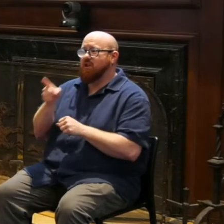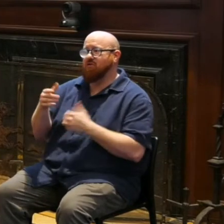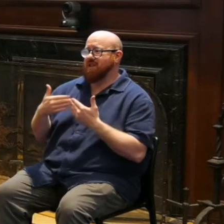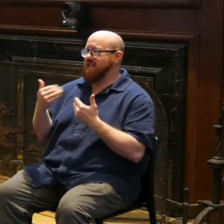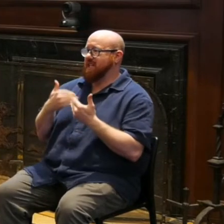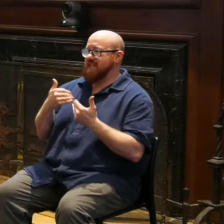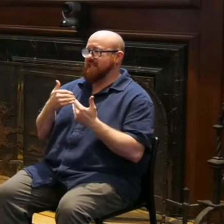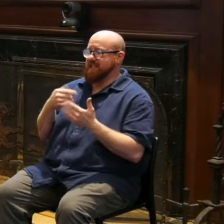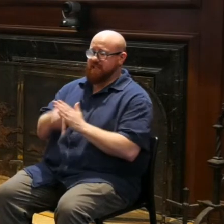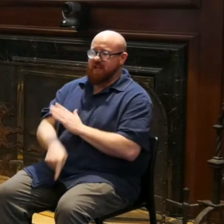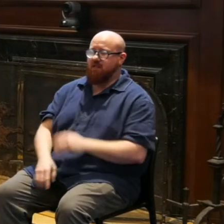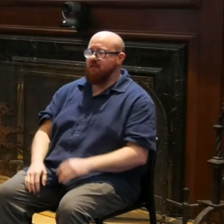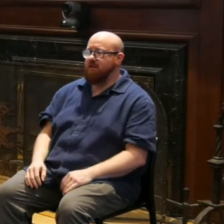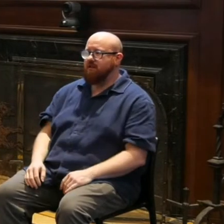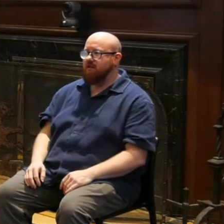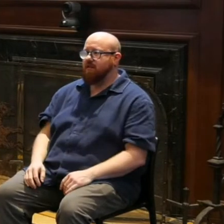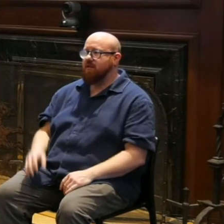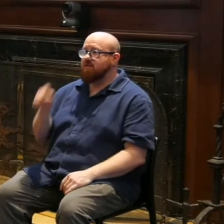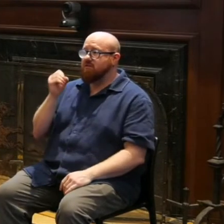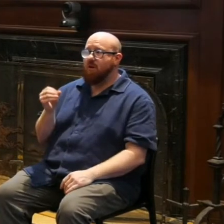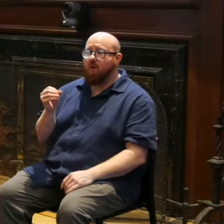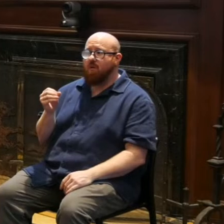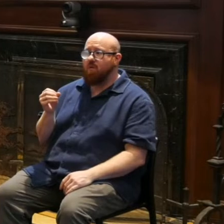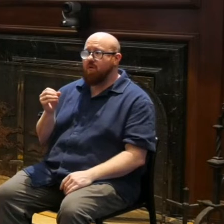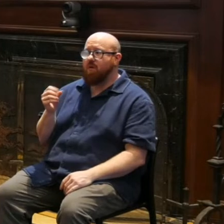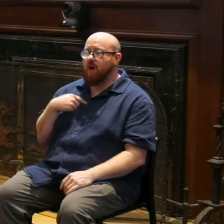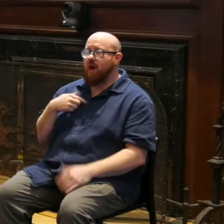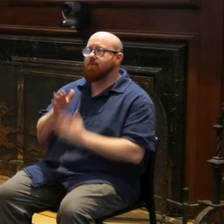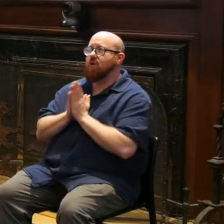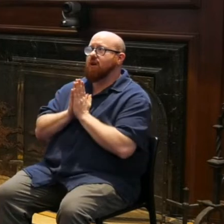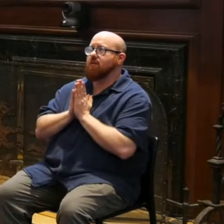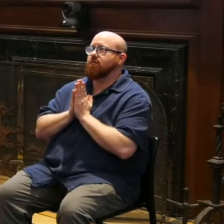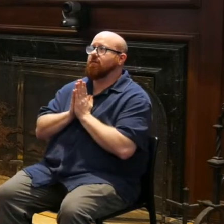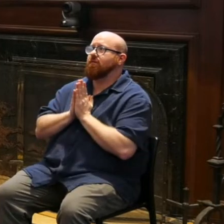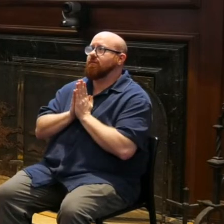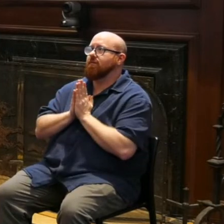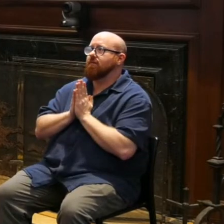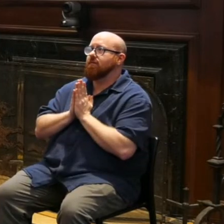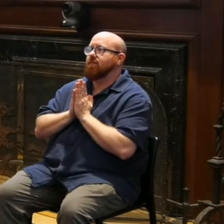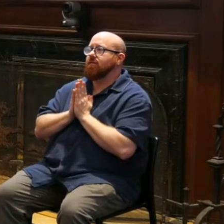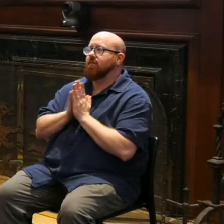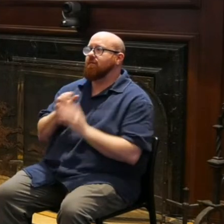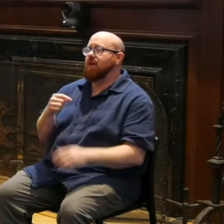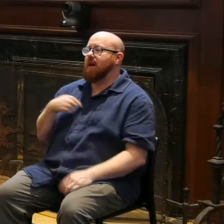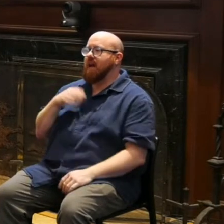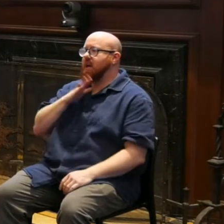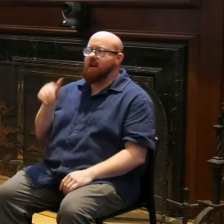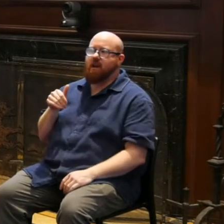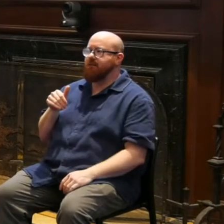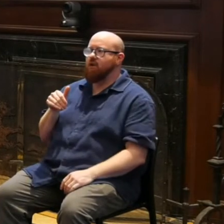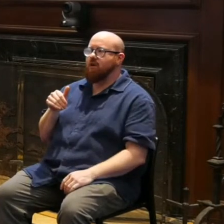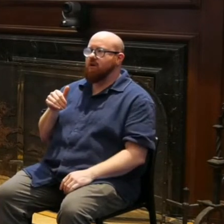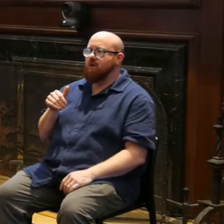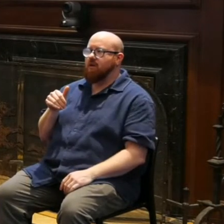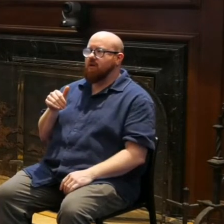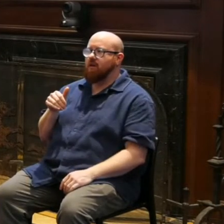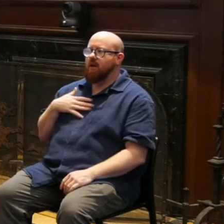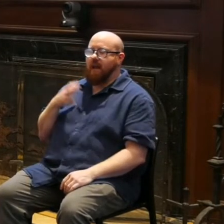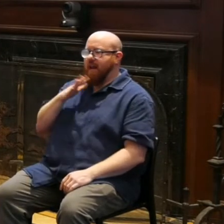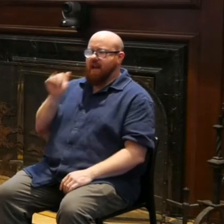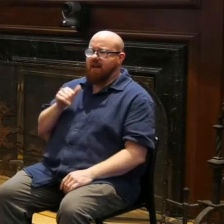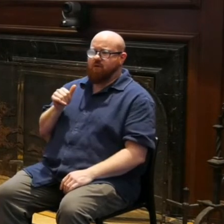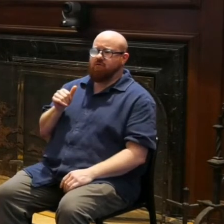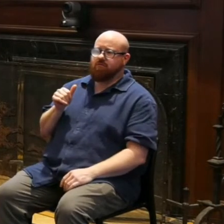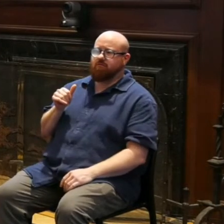prey. So I pray. I never fall for a wolf in sheep's clothing ever